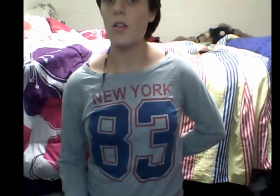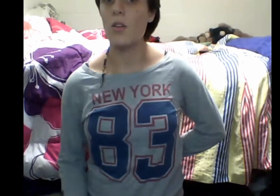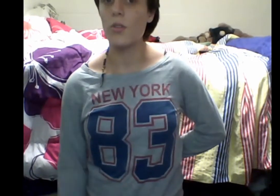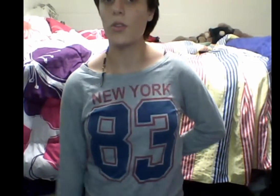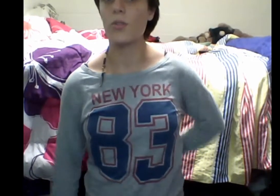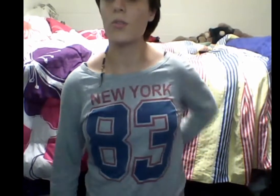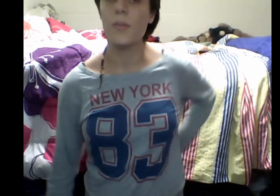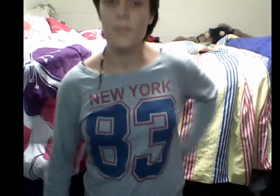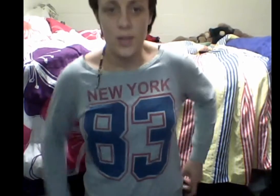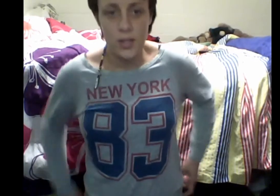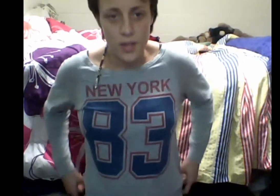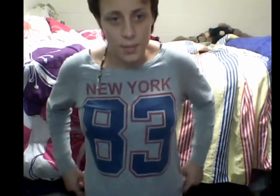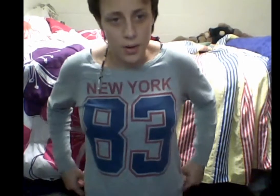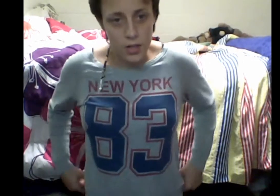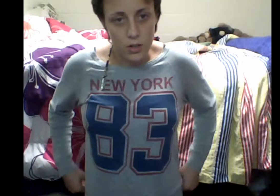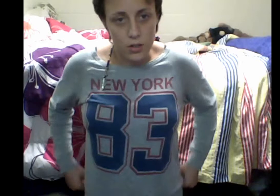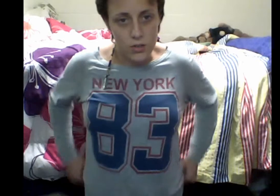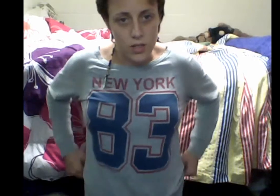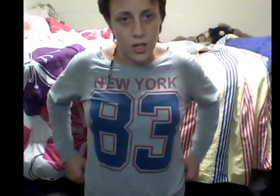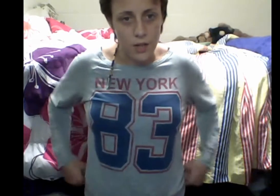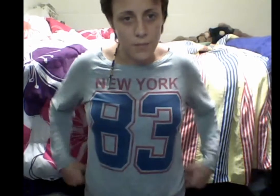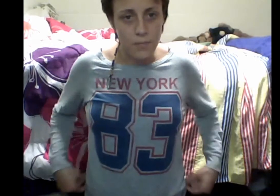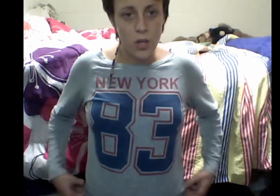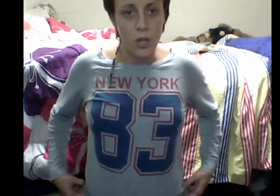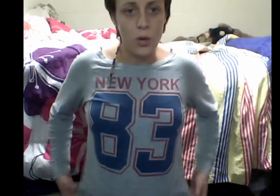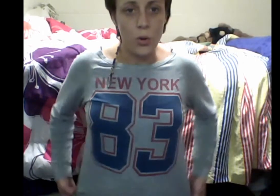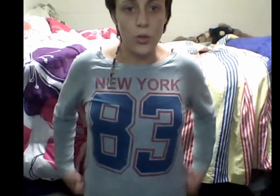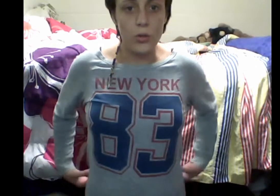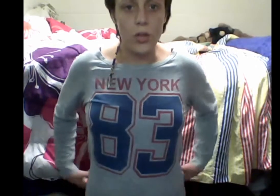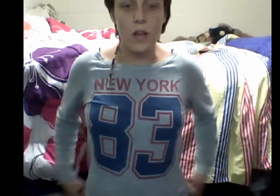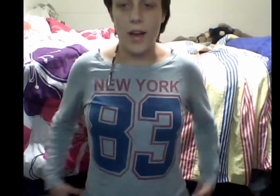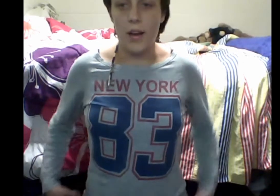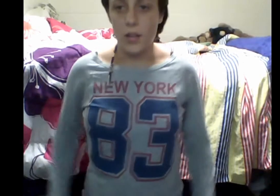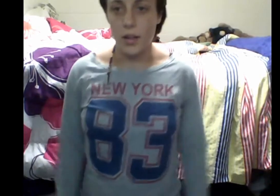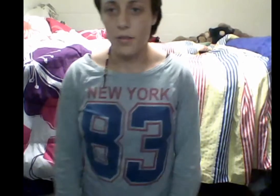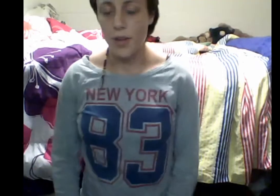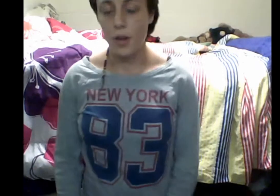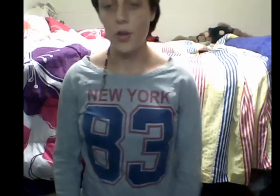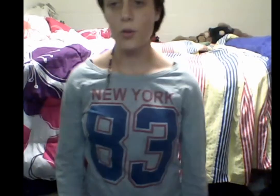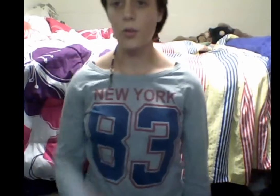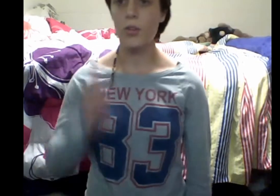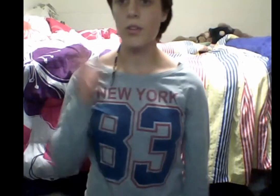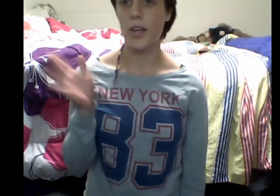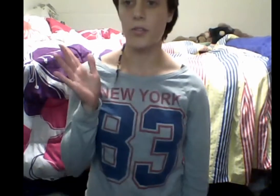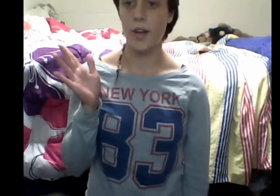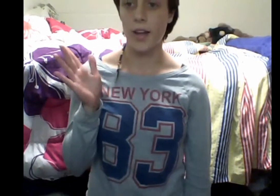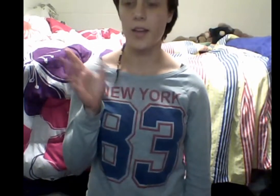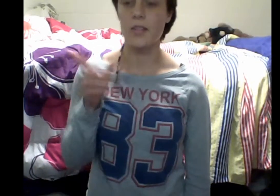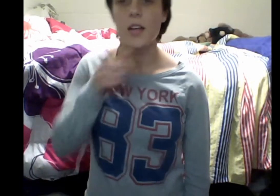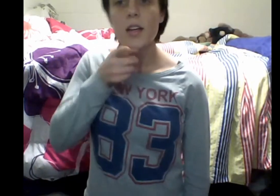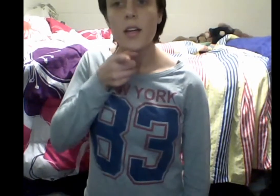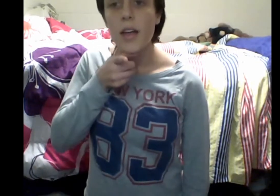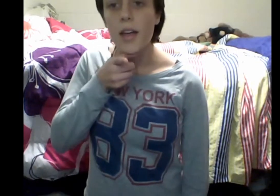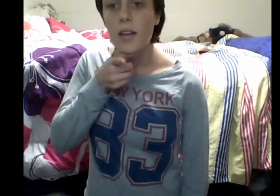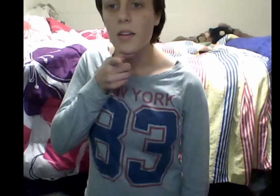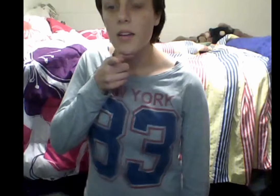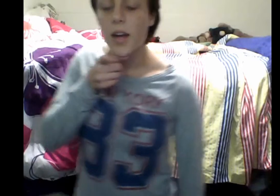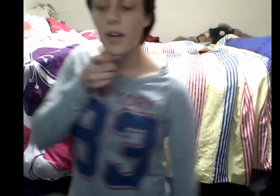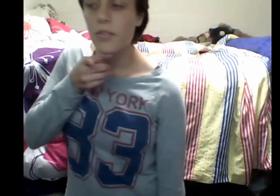follow you. So that part goes, who you love, I'll love. Now who, you take your right hand and kind of like